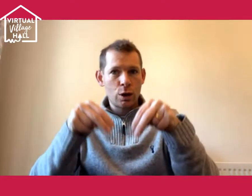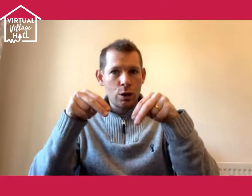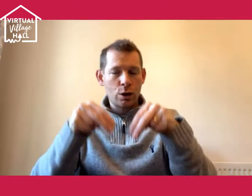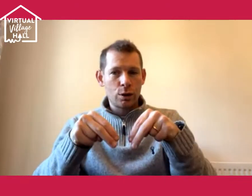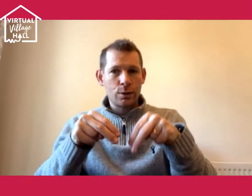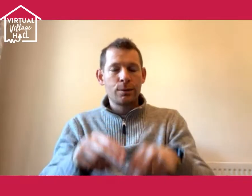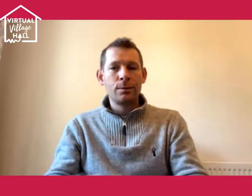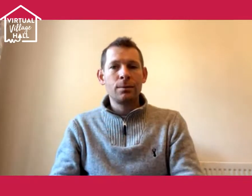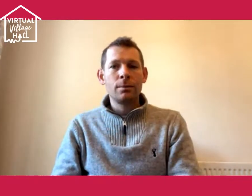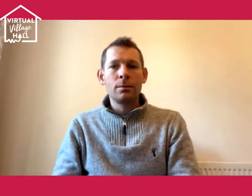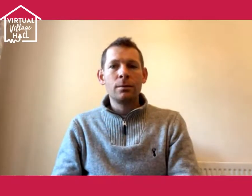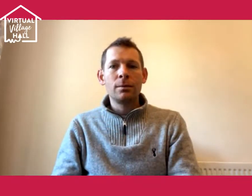dog,